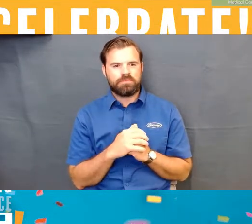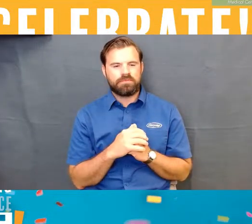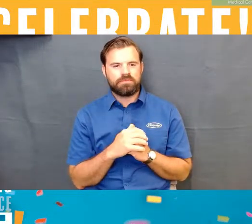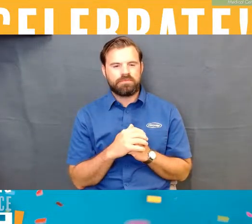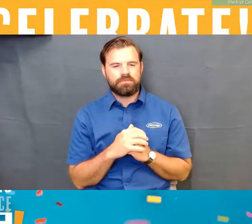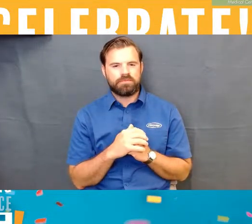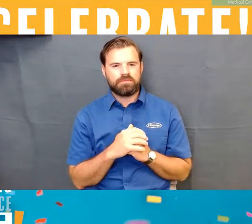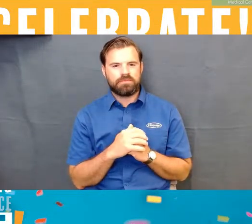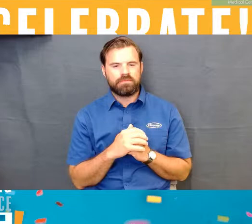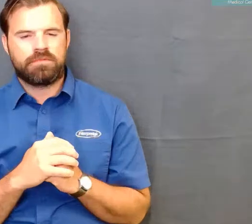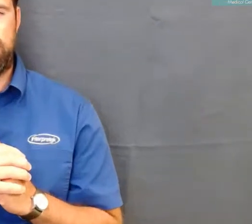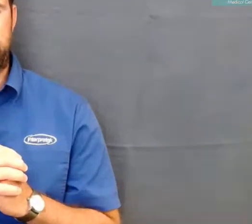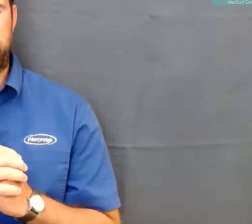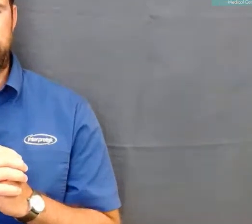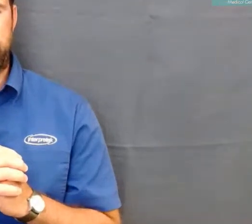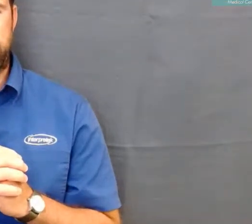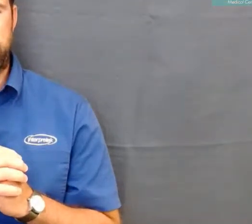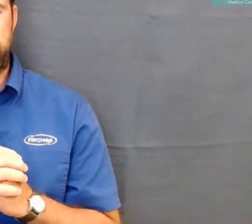I'm just gonna close this really quick.